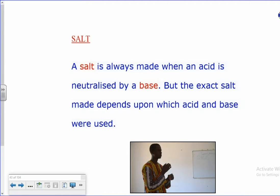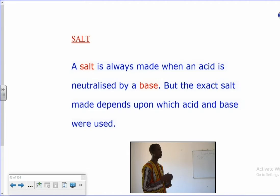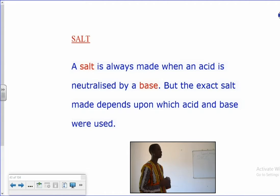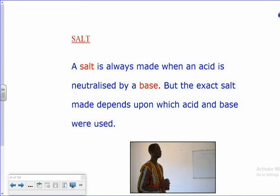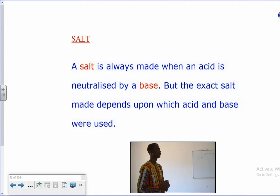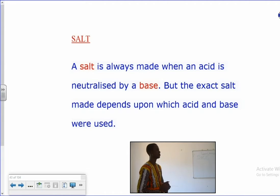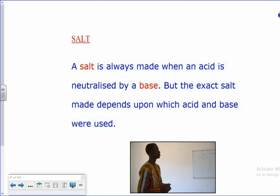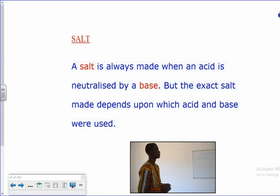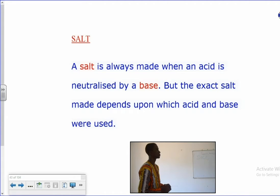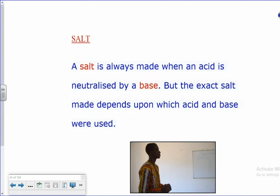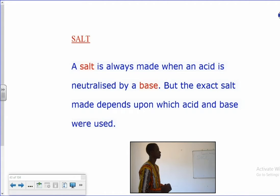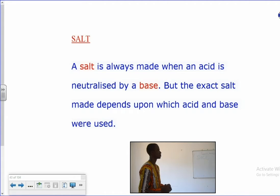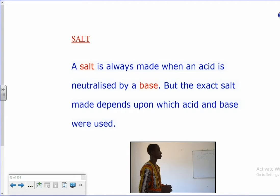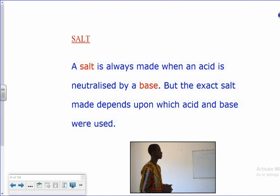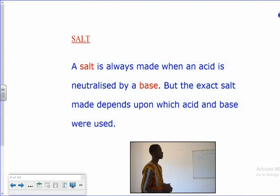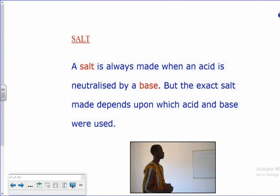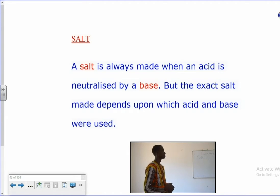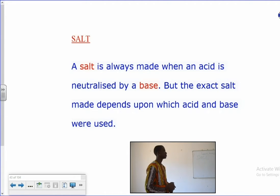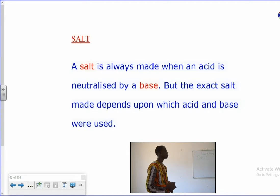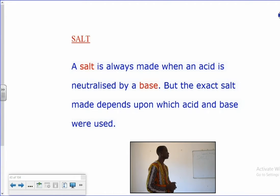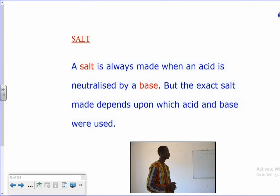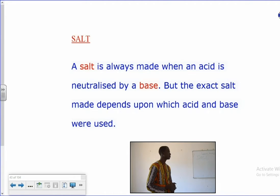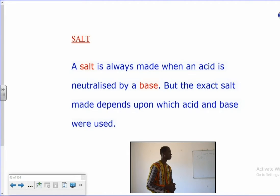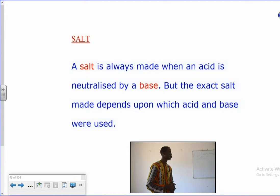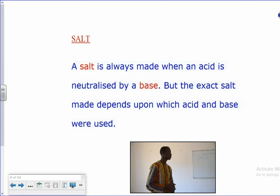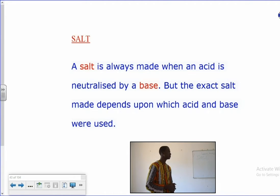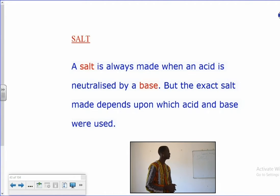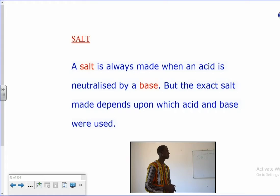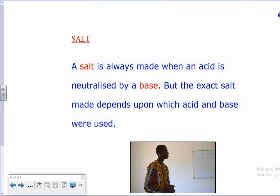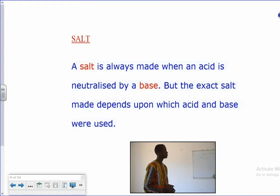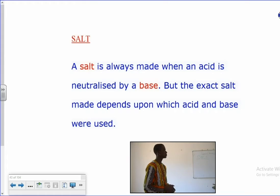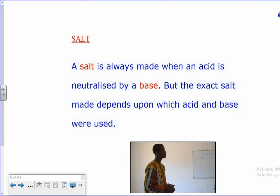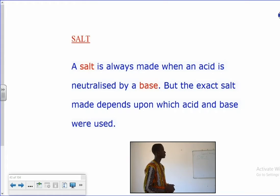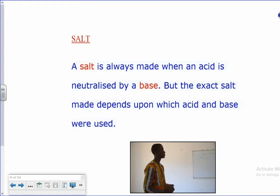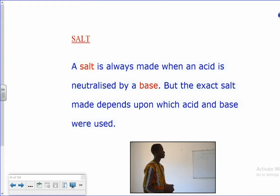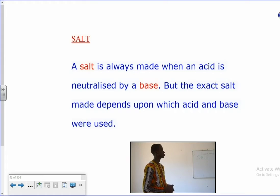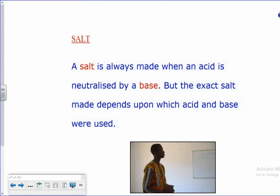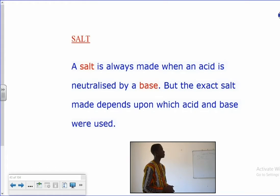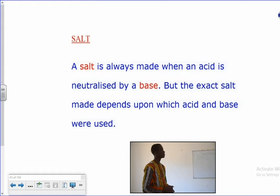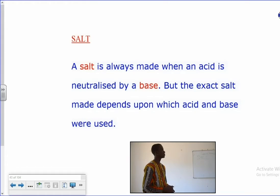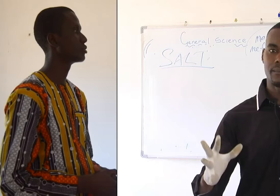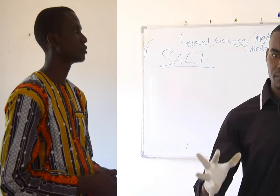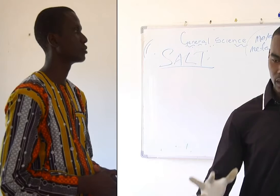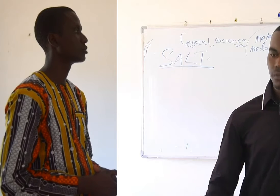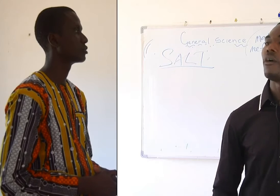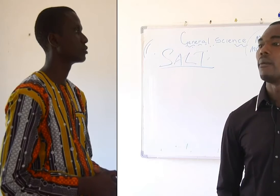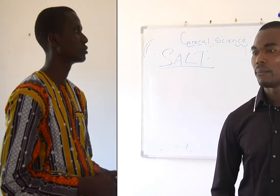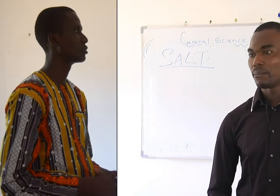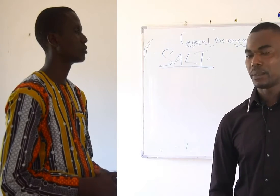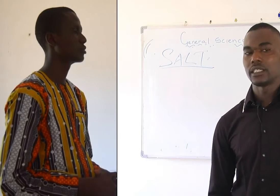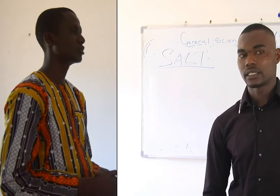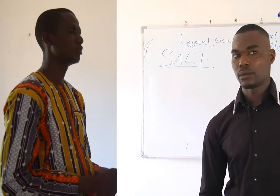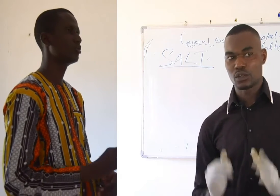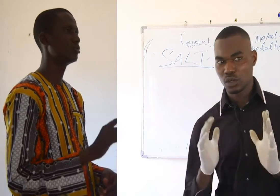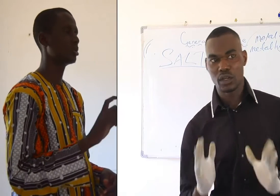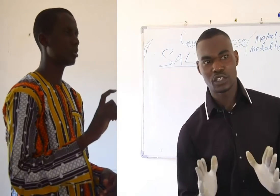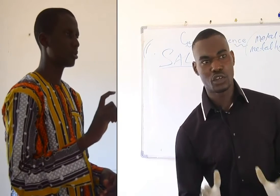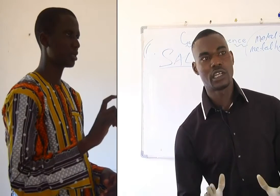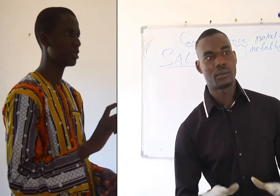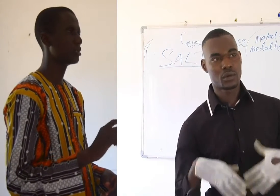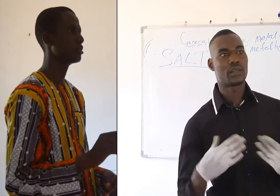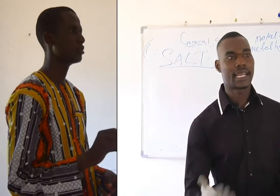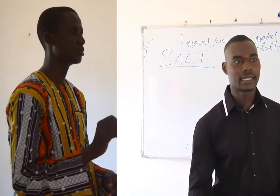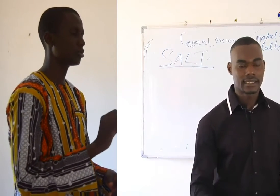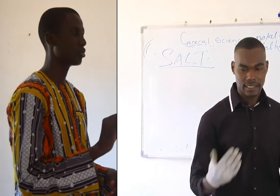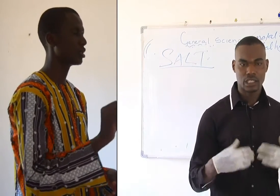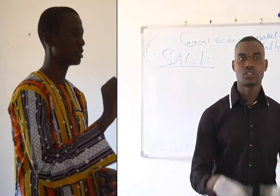from now. Whenever any type of metal combined with any type of acid, a salt will be formed, please. But not only